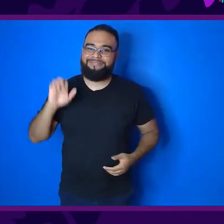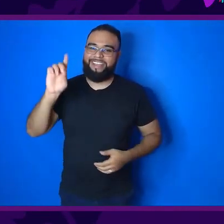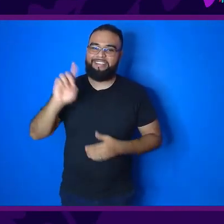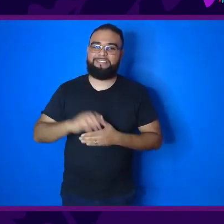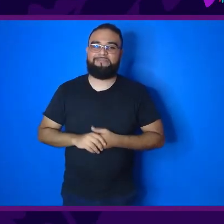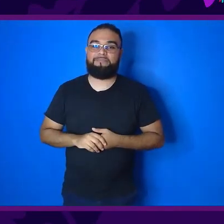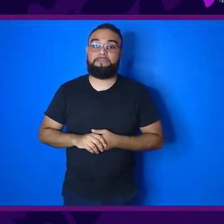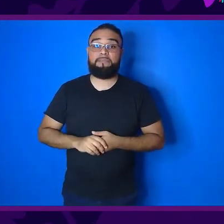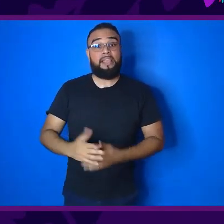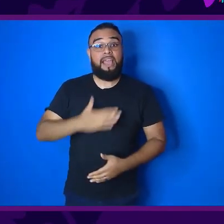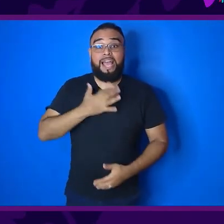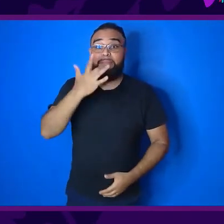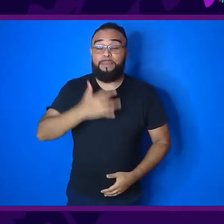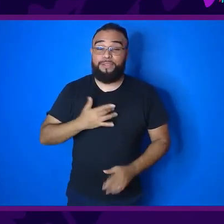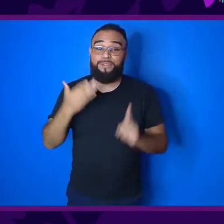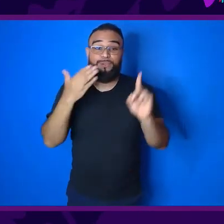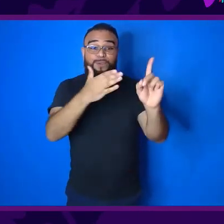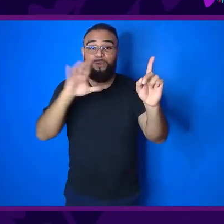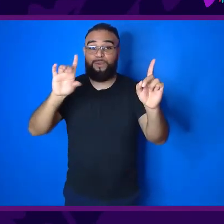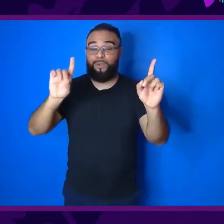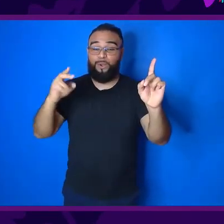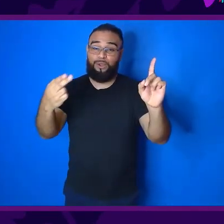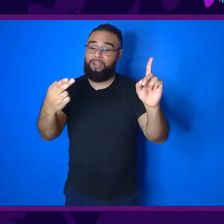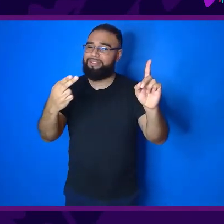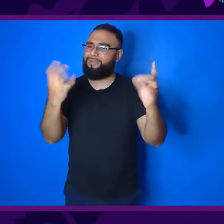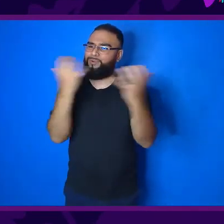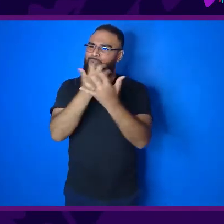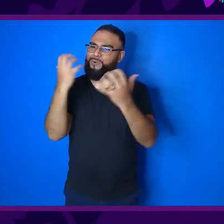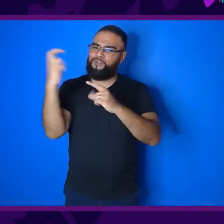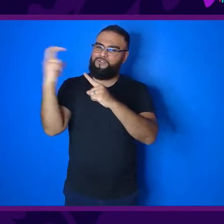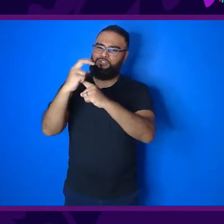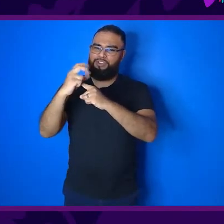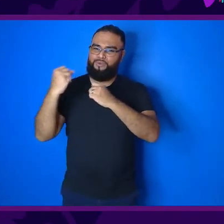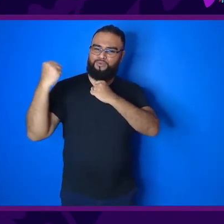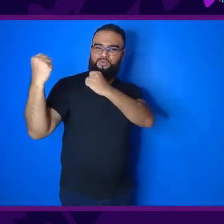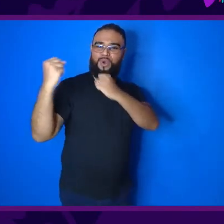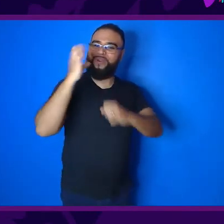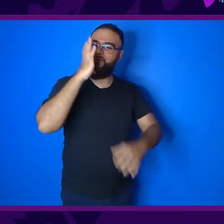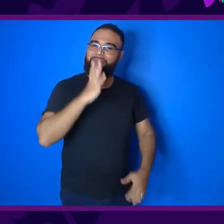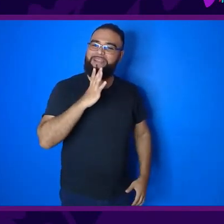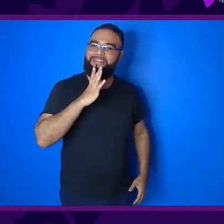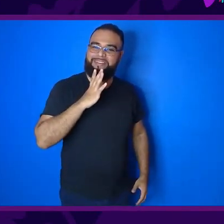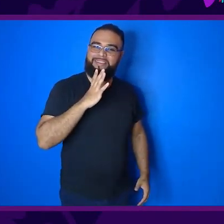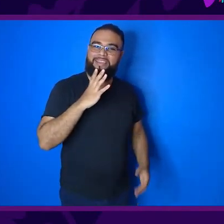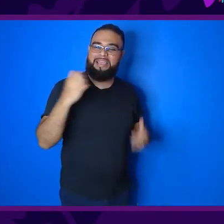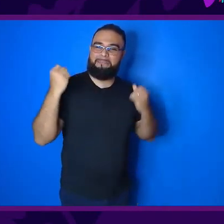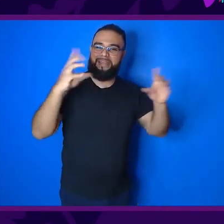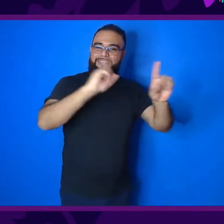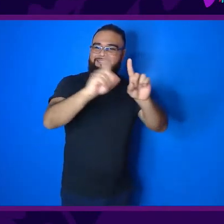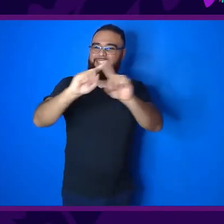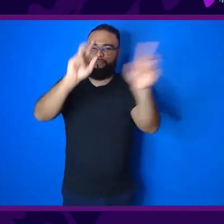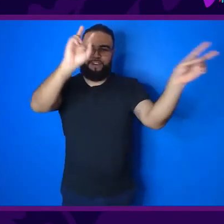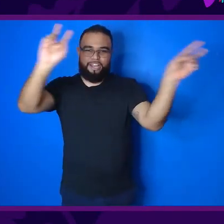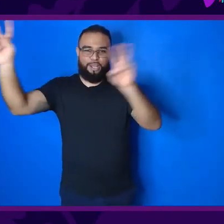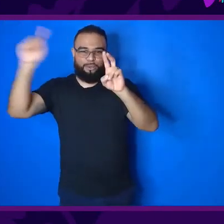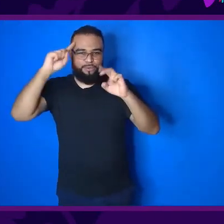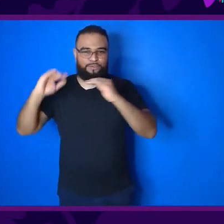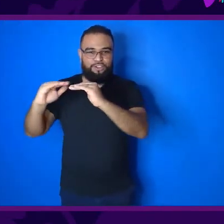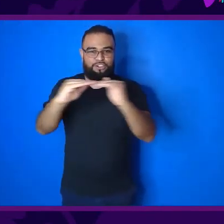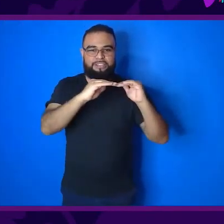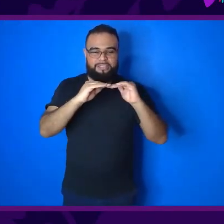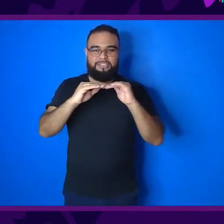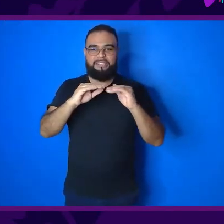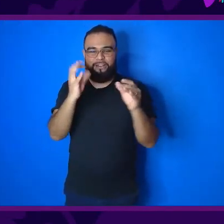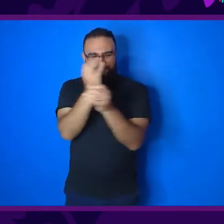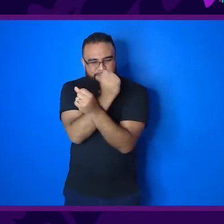Dolores, a great warrior woman who I had the privilege to work with on so many issues for justice and freedom. I am reminded of